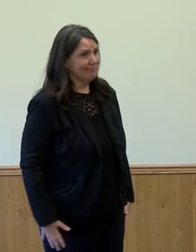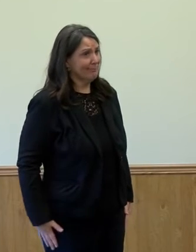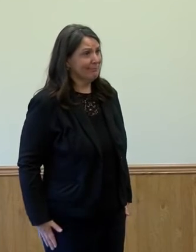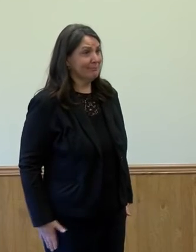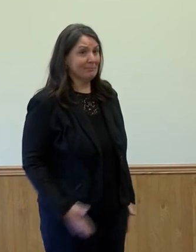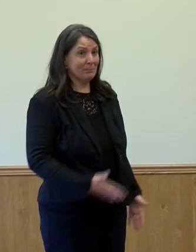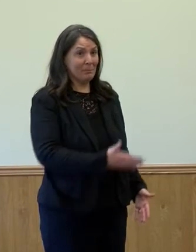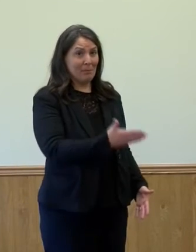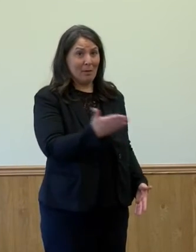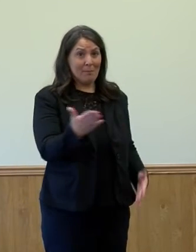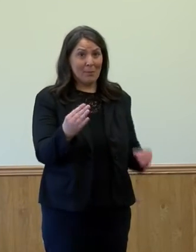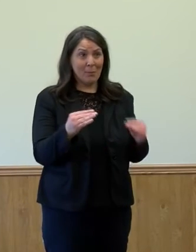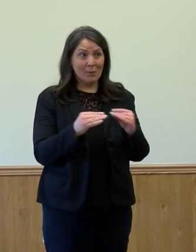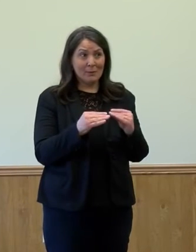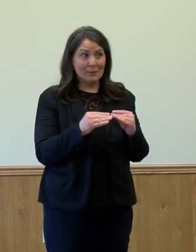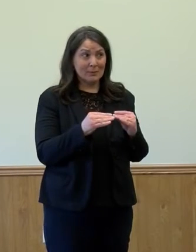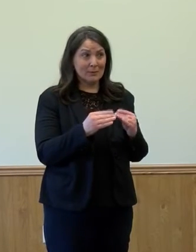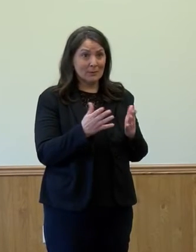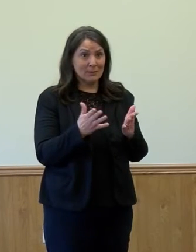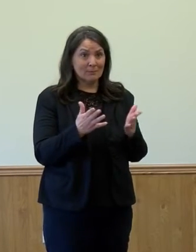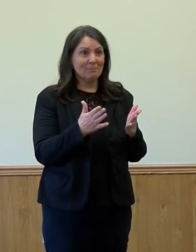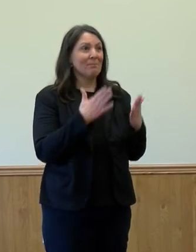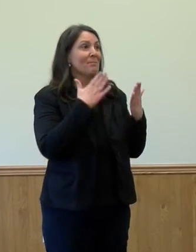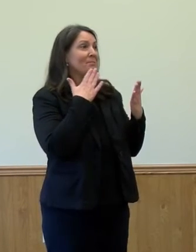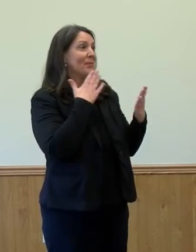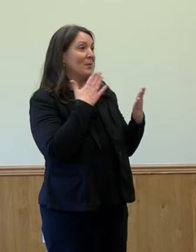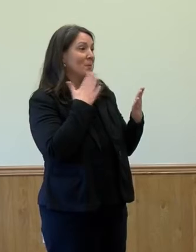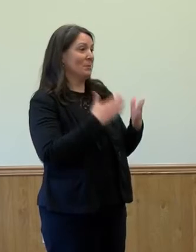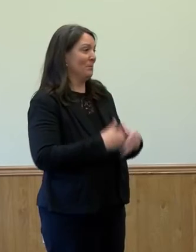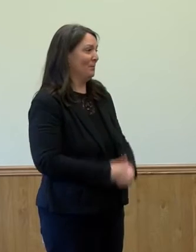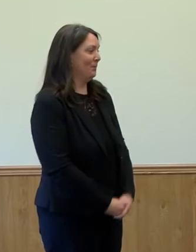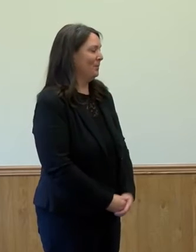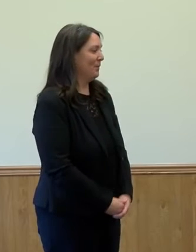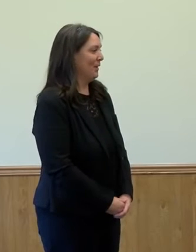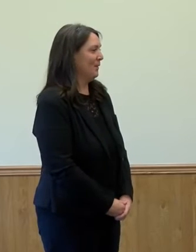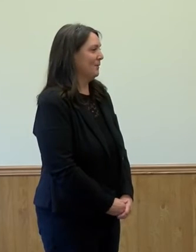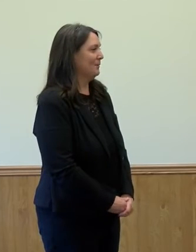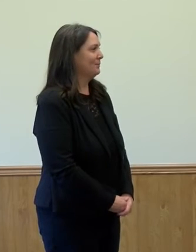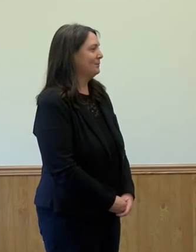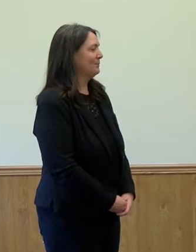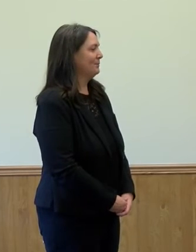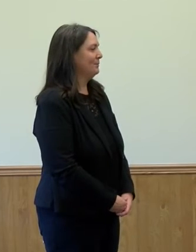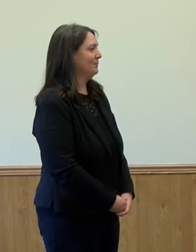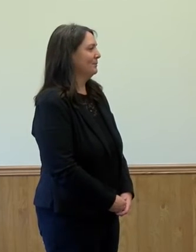Anything else? Thank you very much. Thank you, Monica.